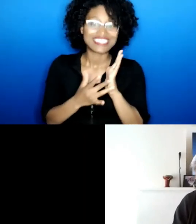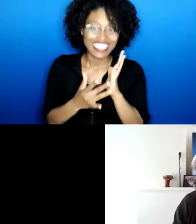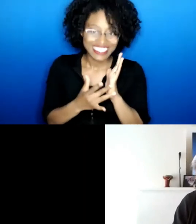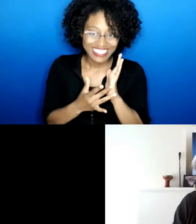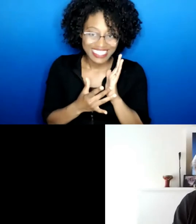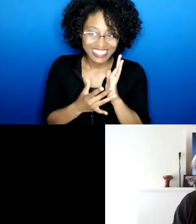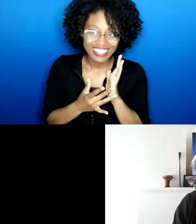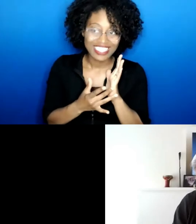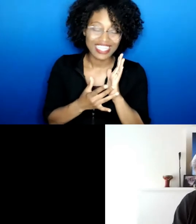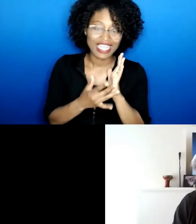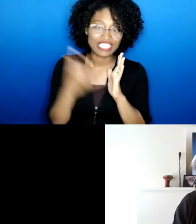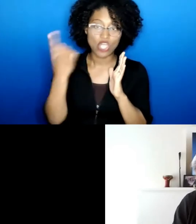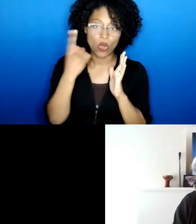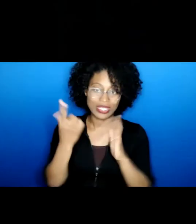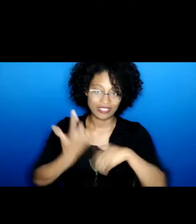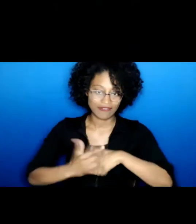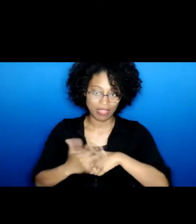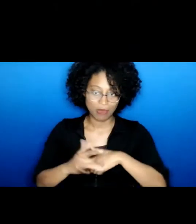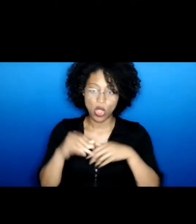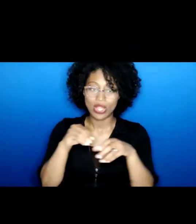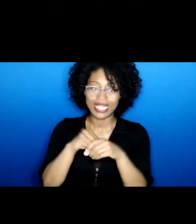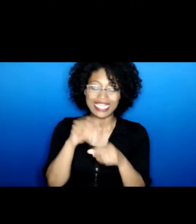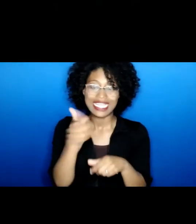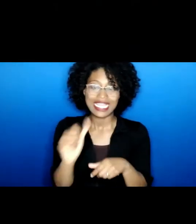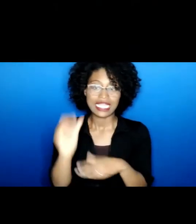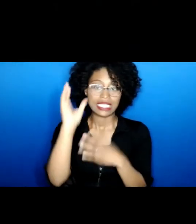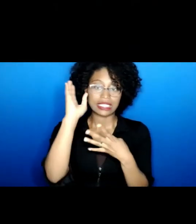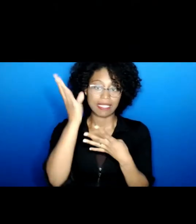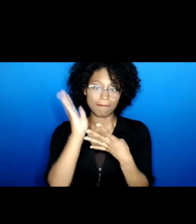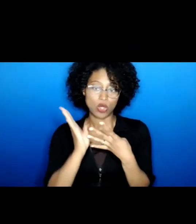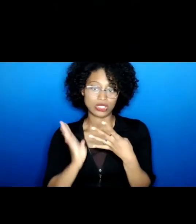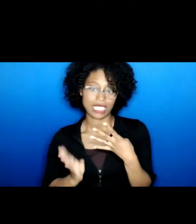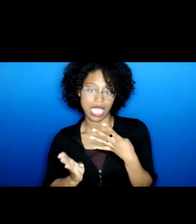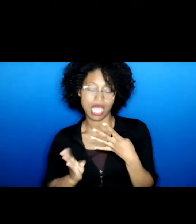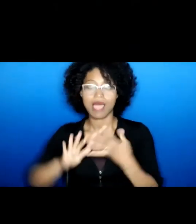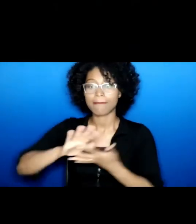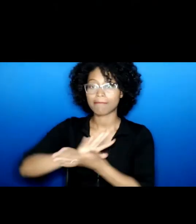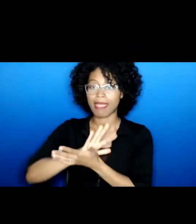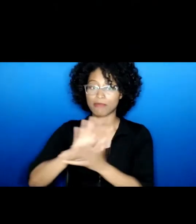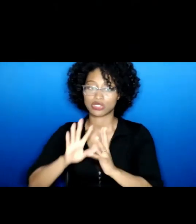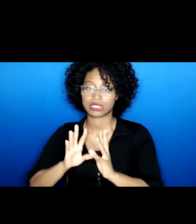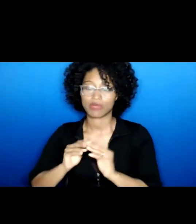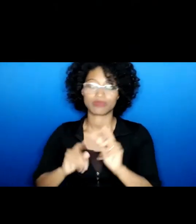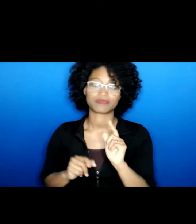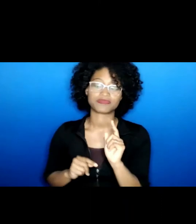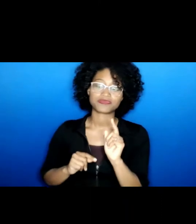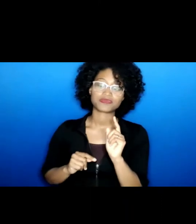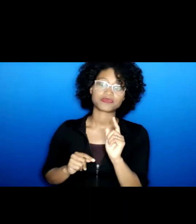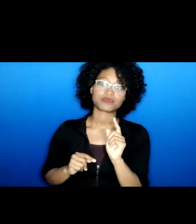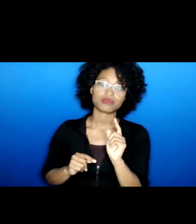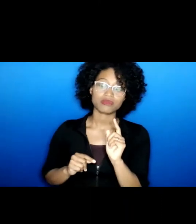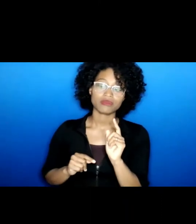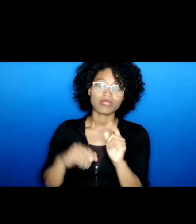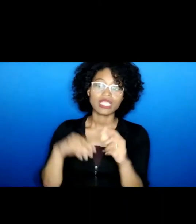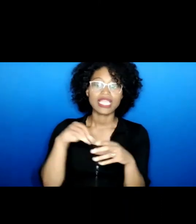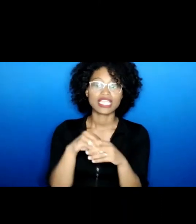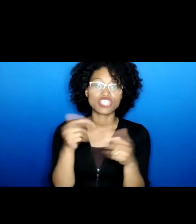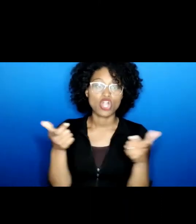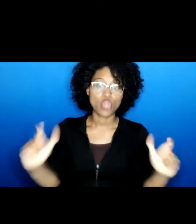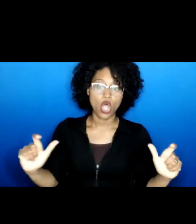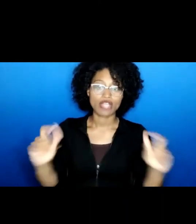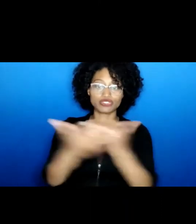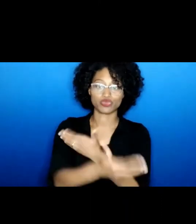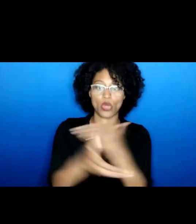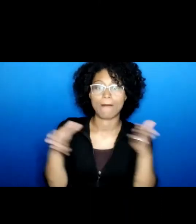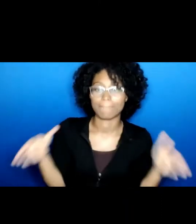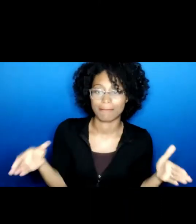exists in any symposia paper session, and in the large rooms, which is